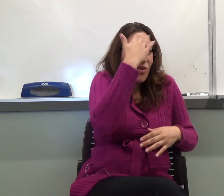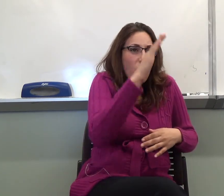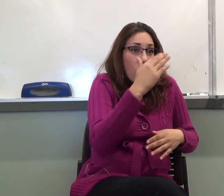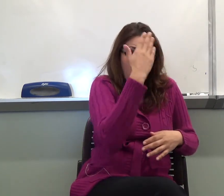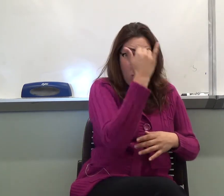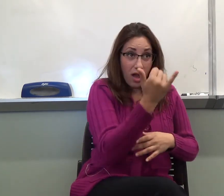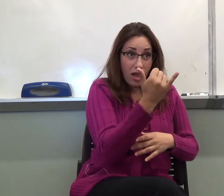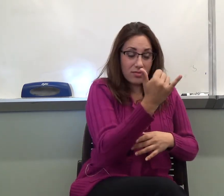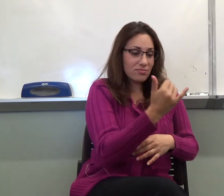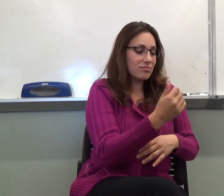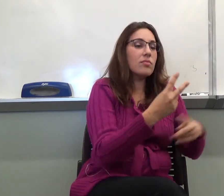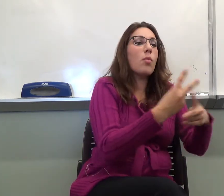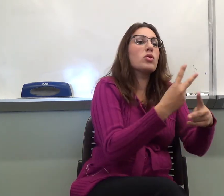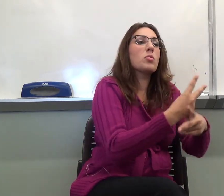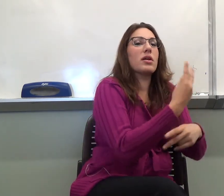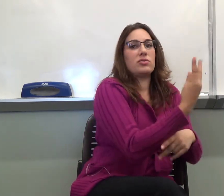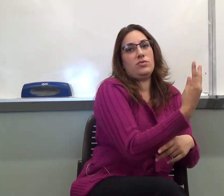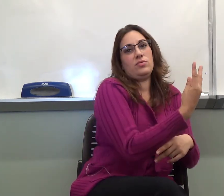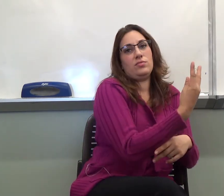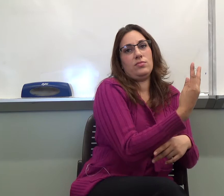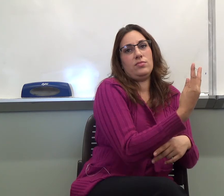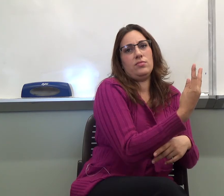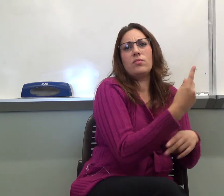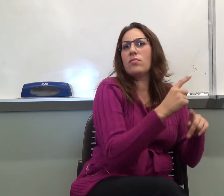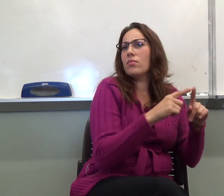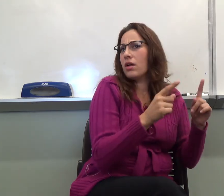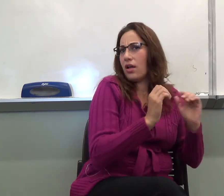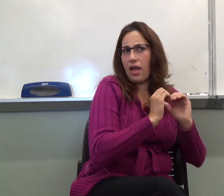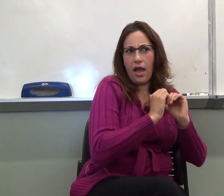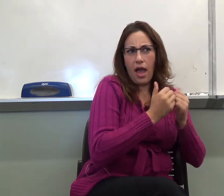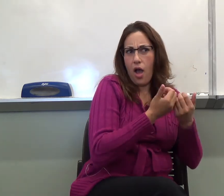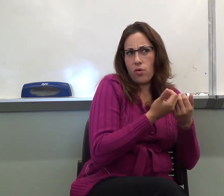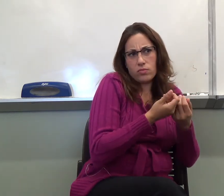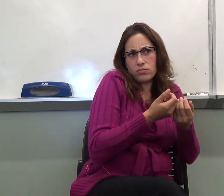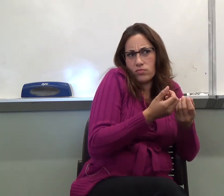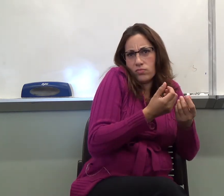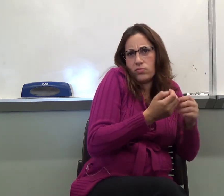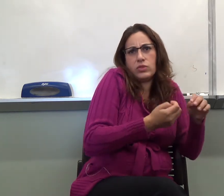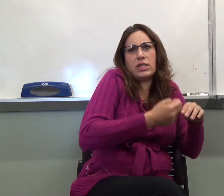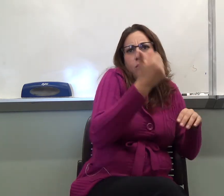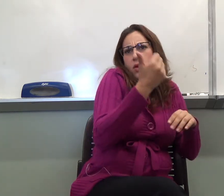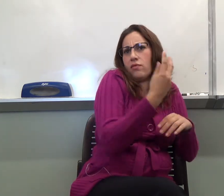2. But you undo that with division by 2, and it's pretty simple.